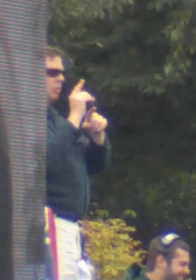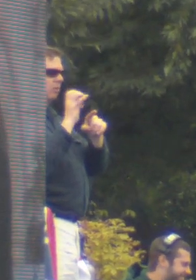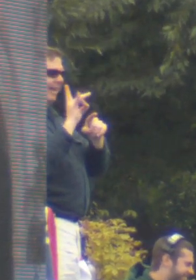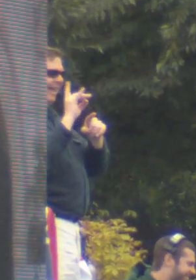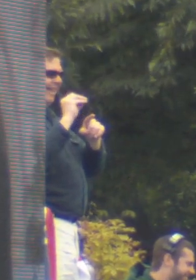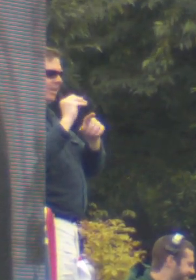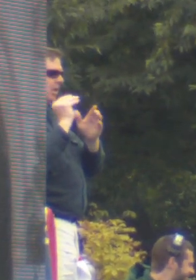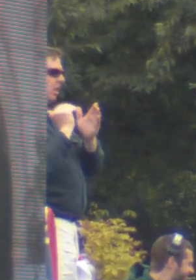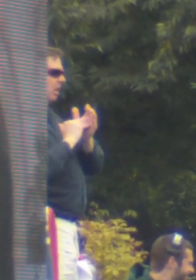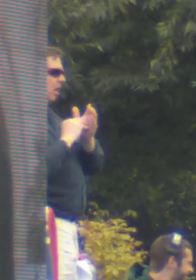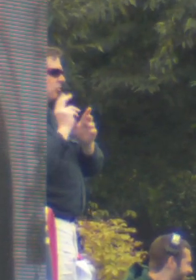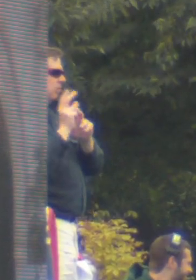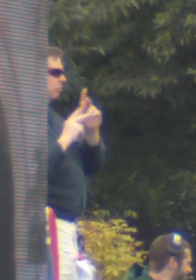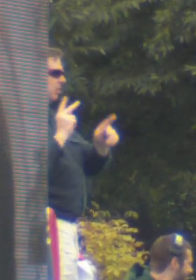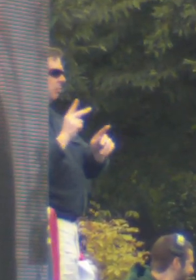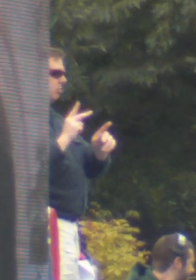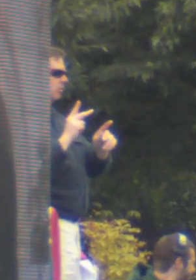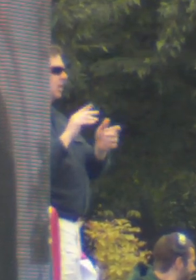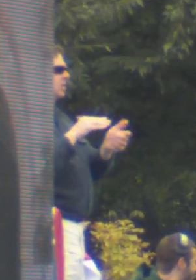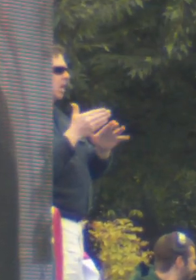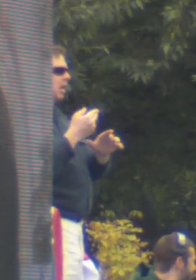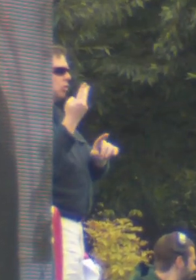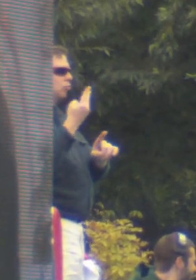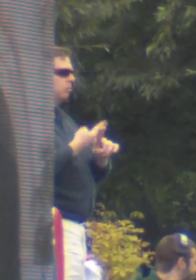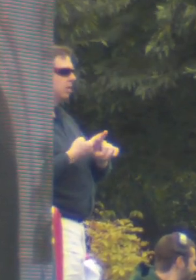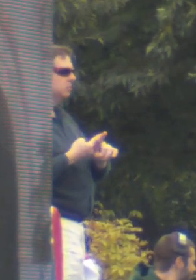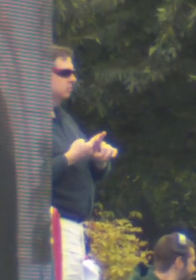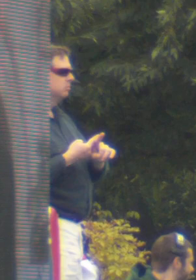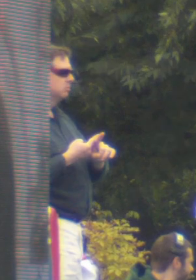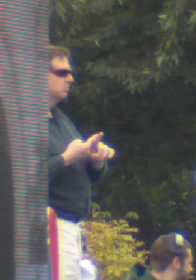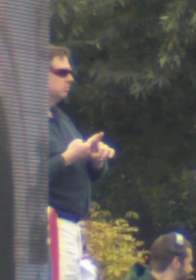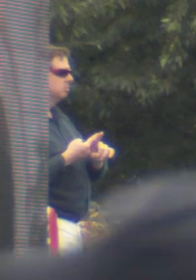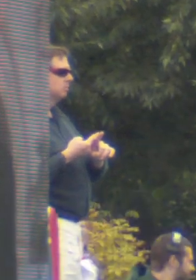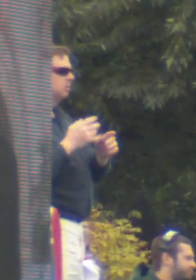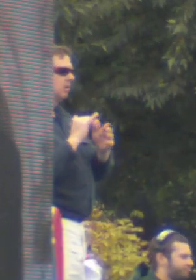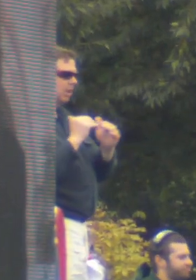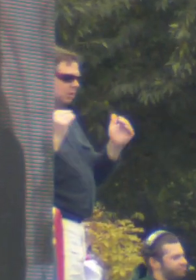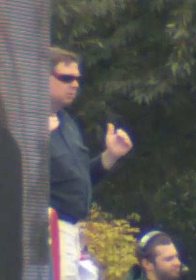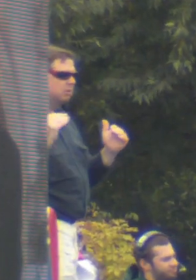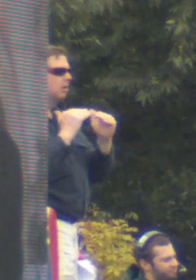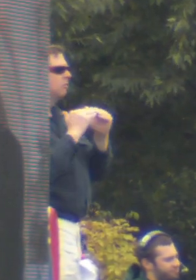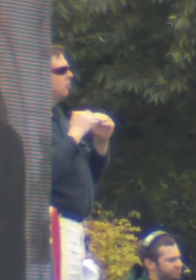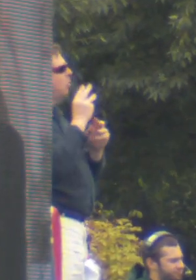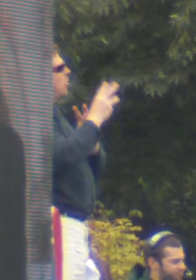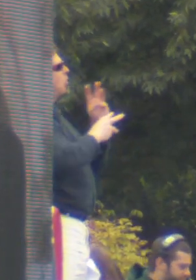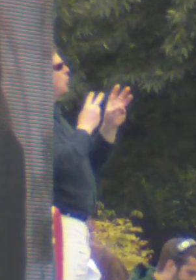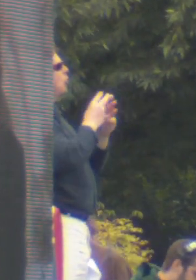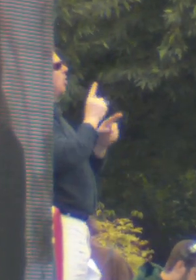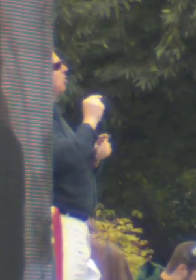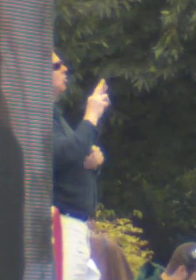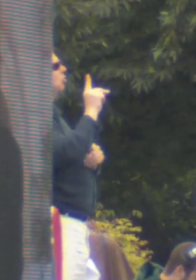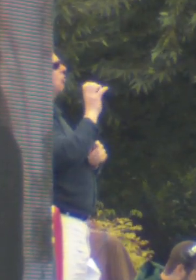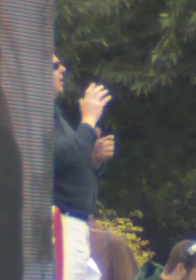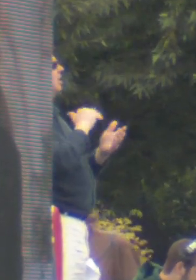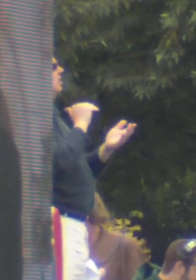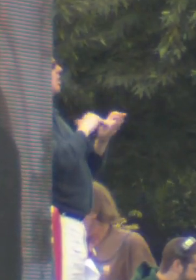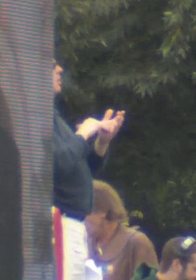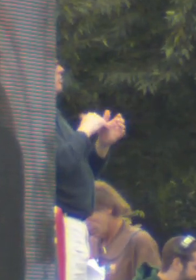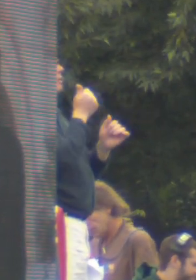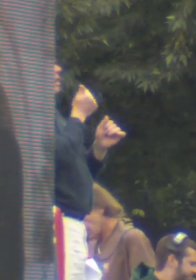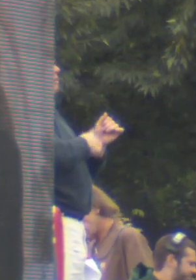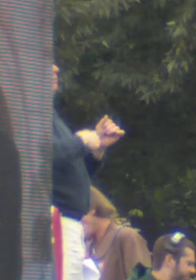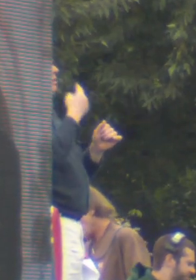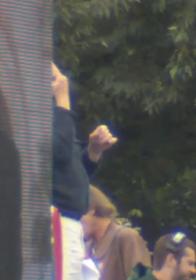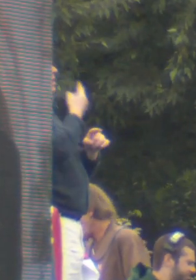180,000 civilians died in 2 months, the equivalent of a World Trade Center attack